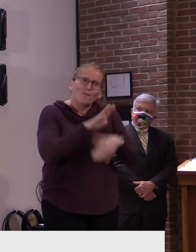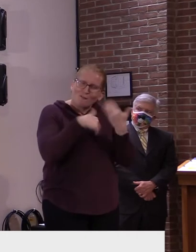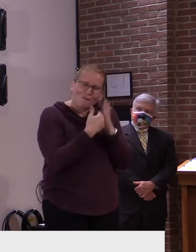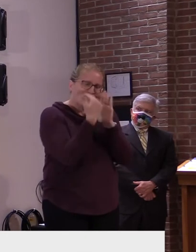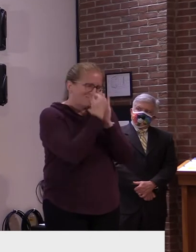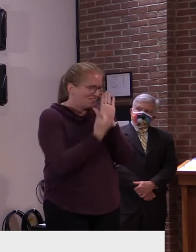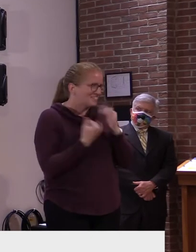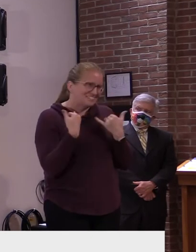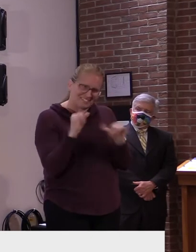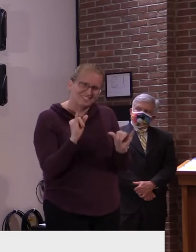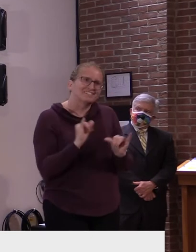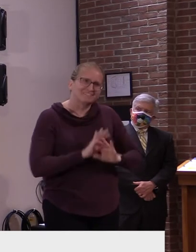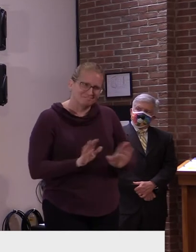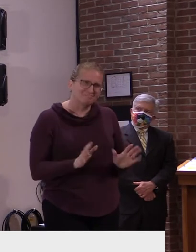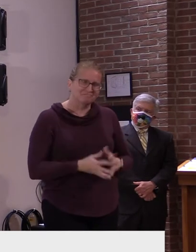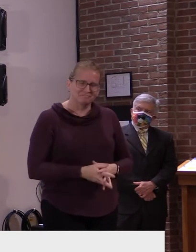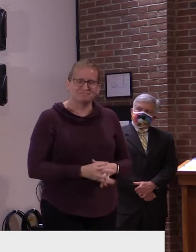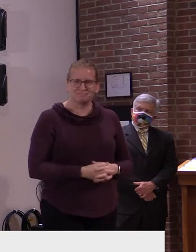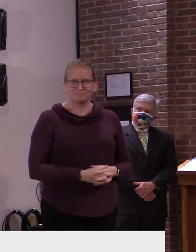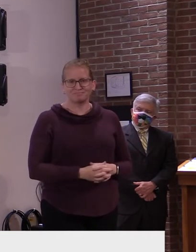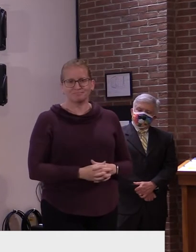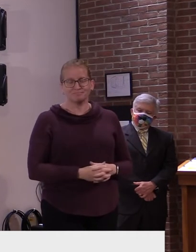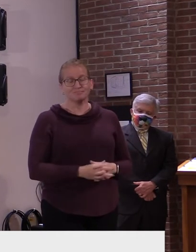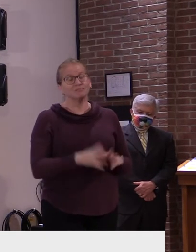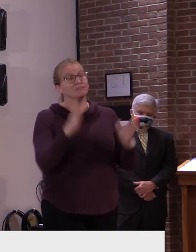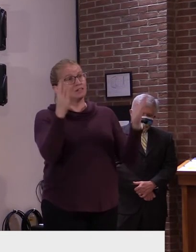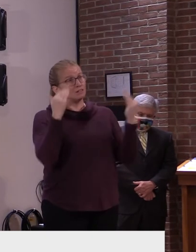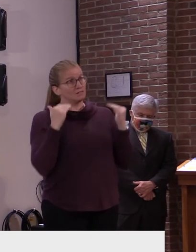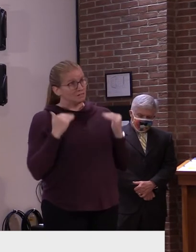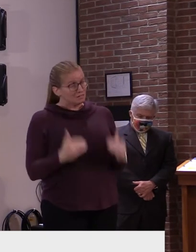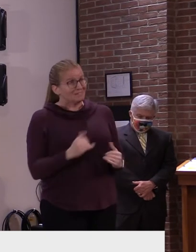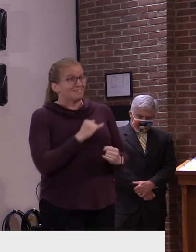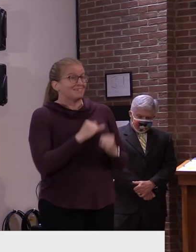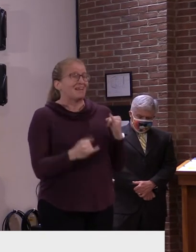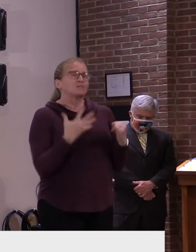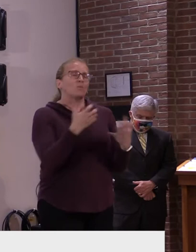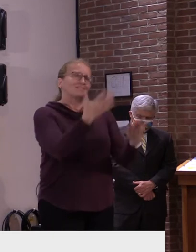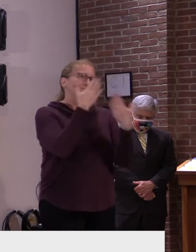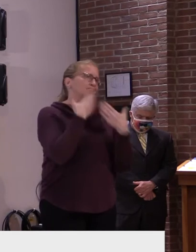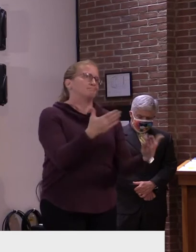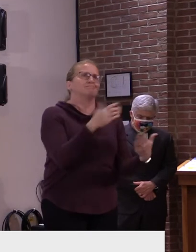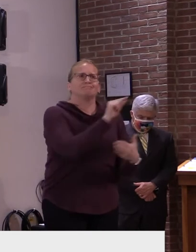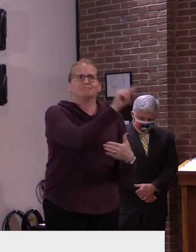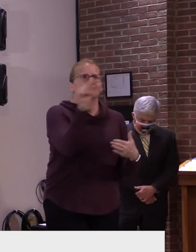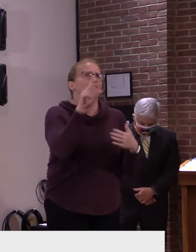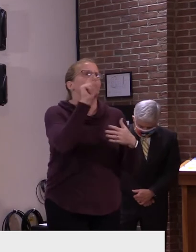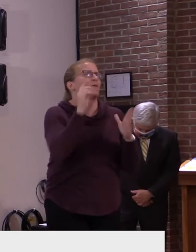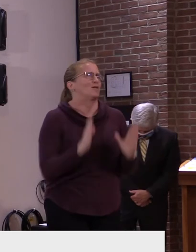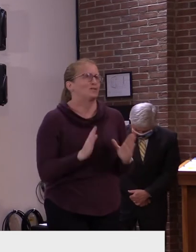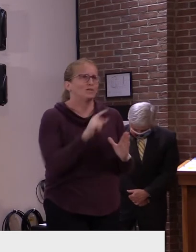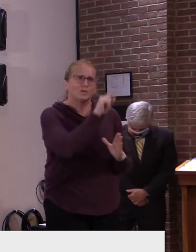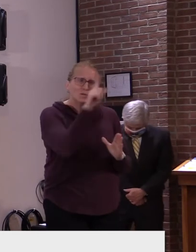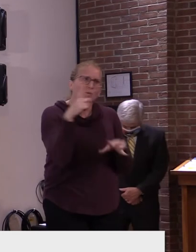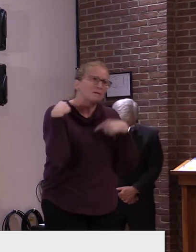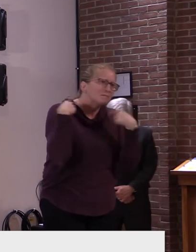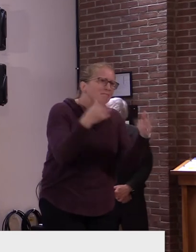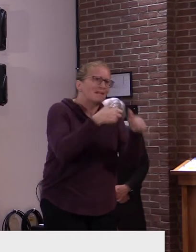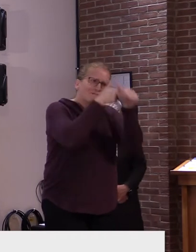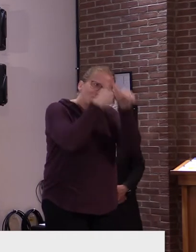gatherings finally i do again want to thank vermonters who've been following all of the guidance